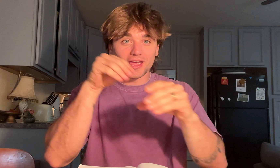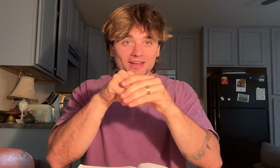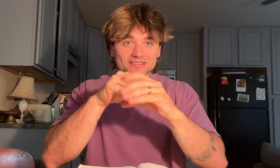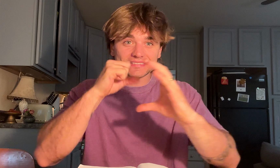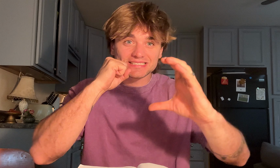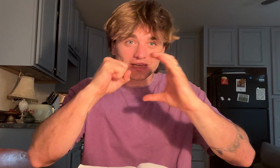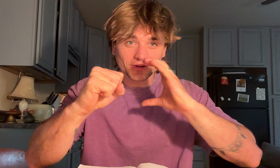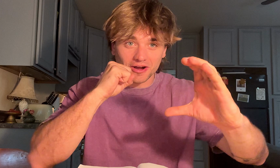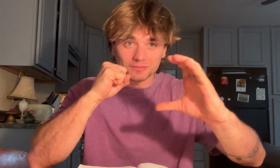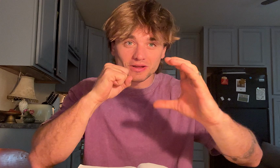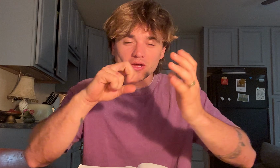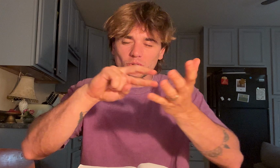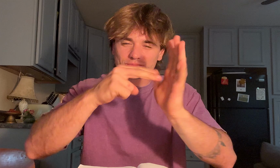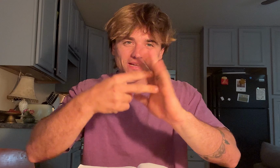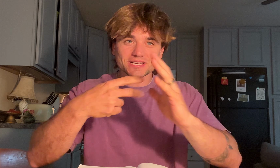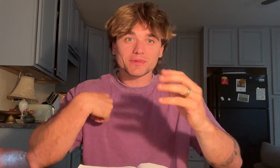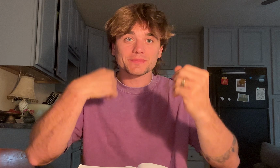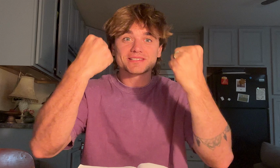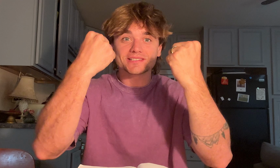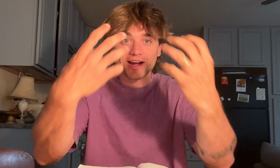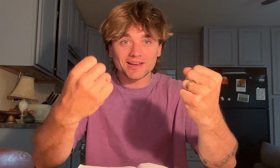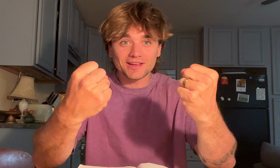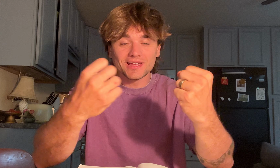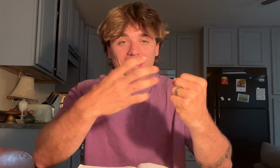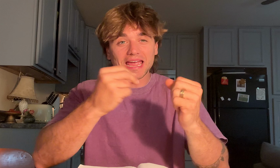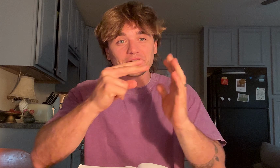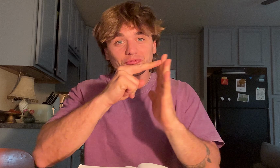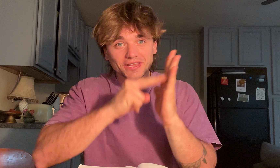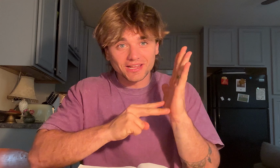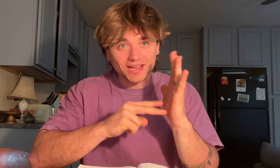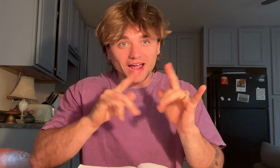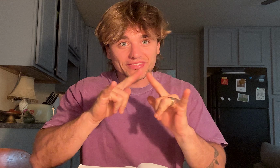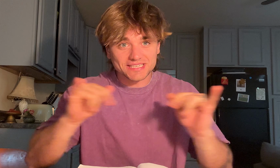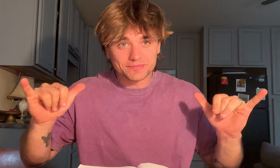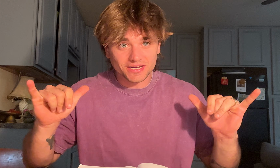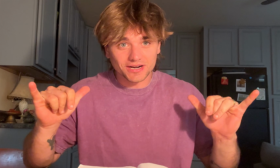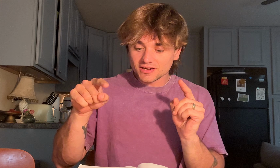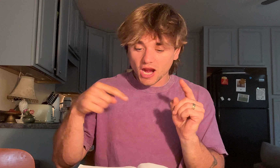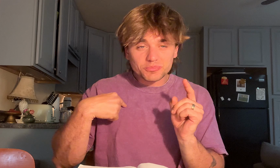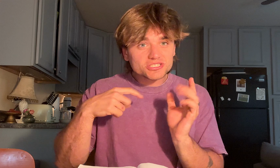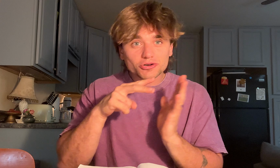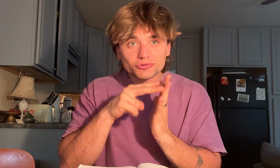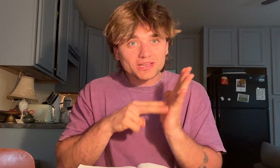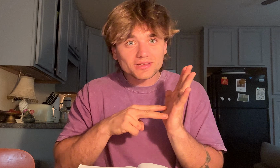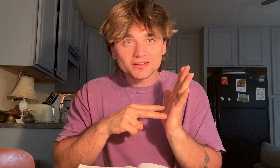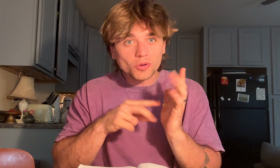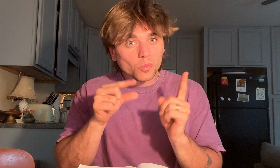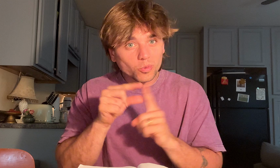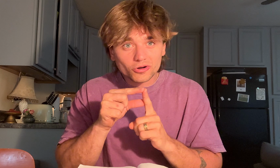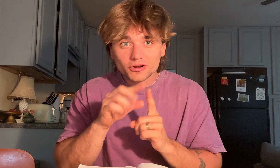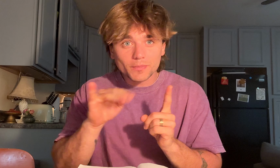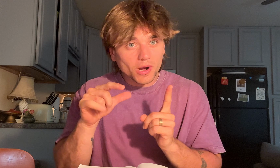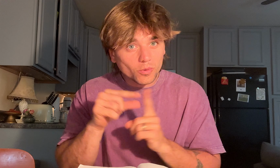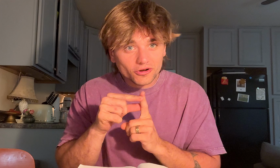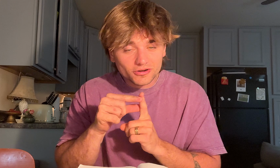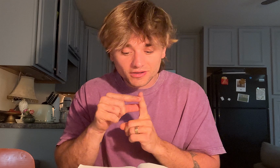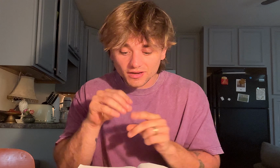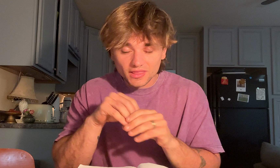and Syncom, which means I'm going to be signing and reading at the same time. I'm just going to read word by word in the